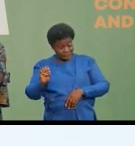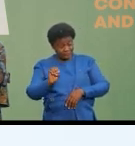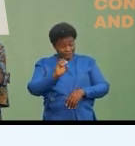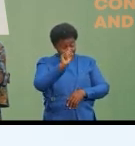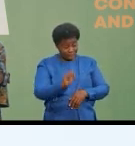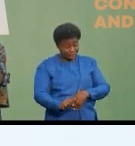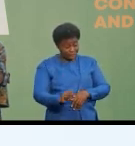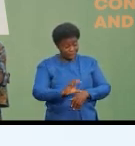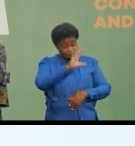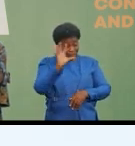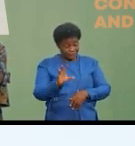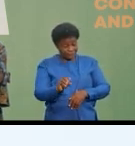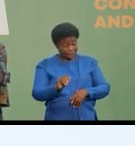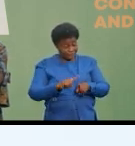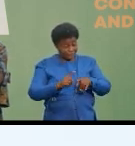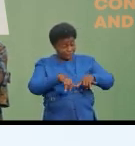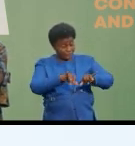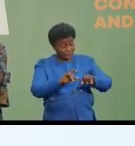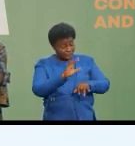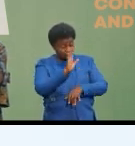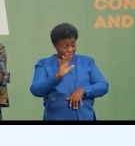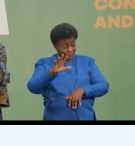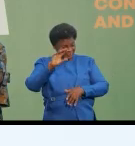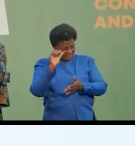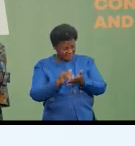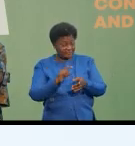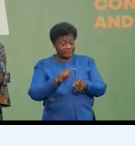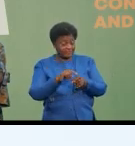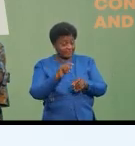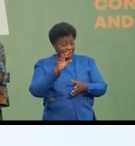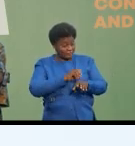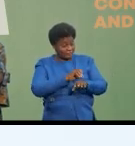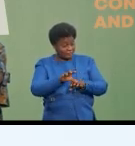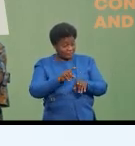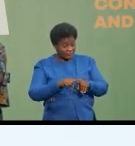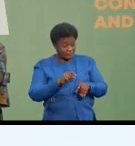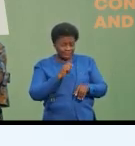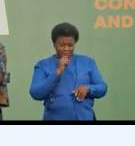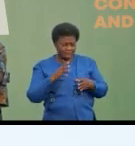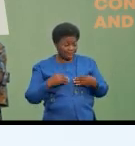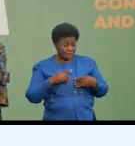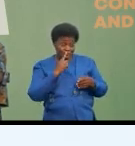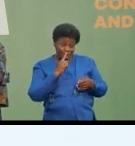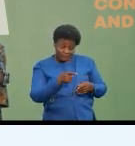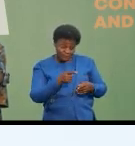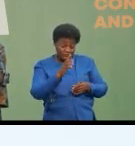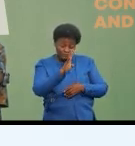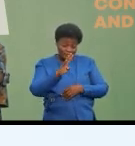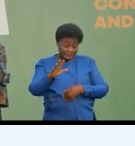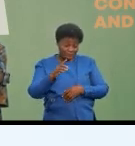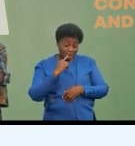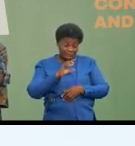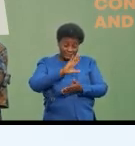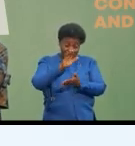still 55,000 new infections in Epse, which is unacceptable, and 43,000 in West and Central